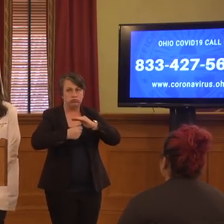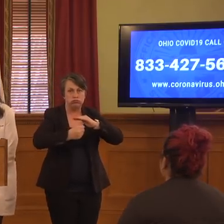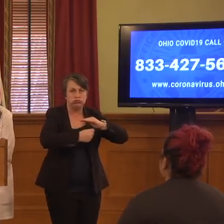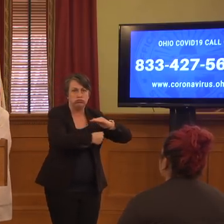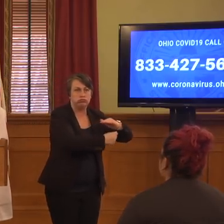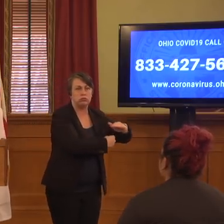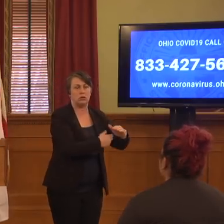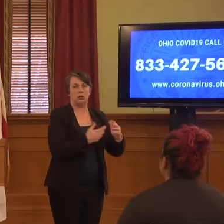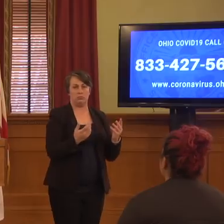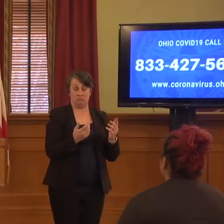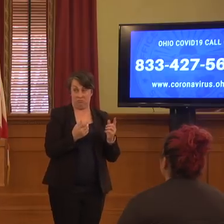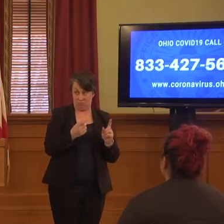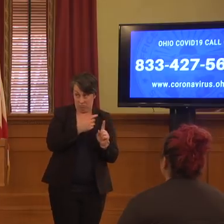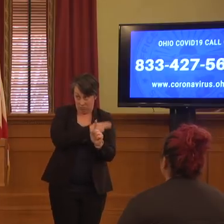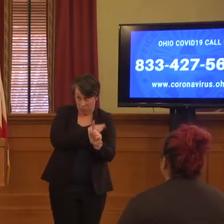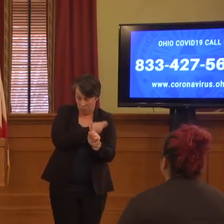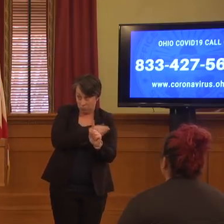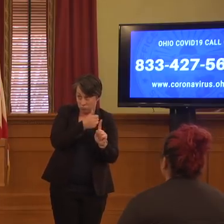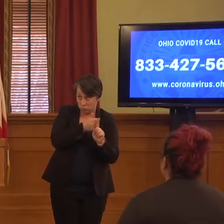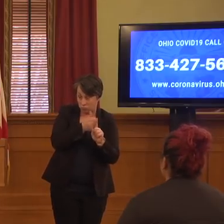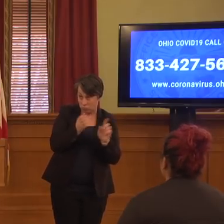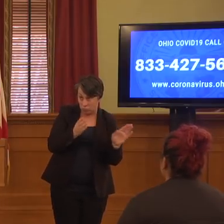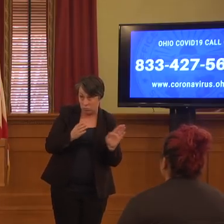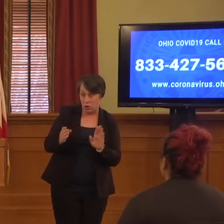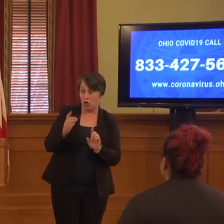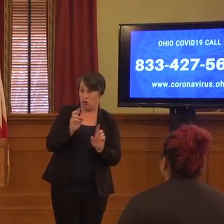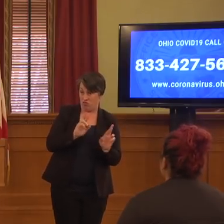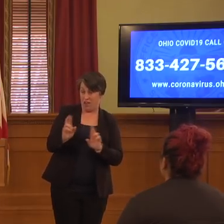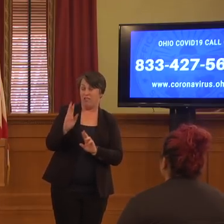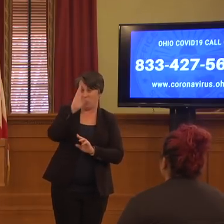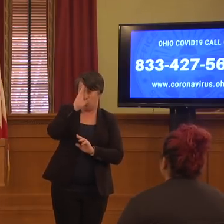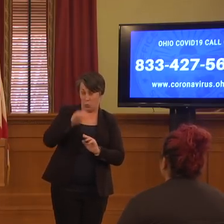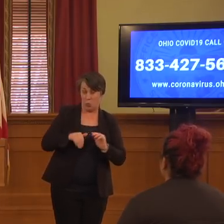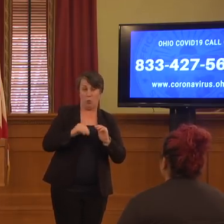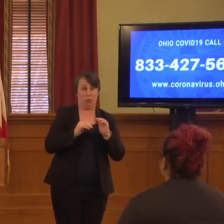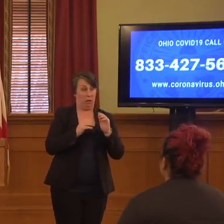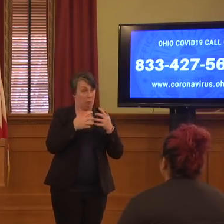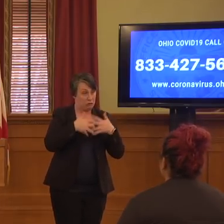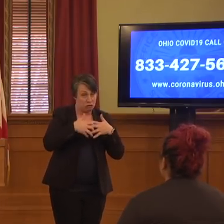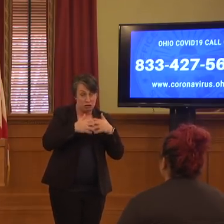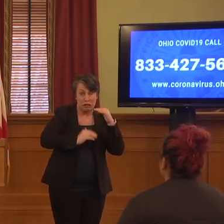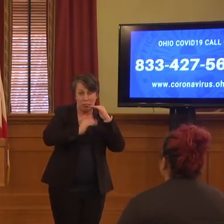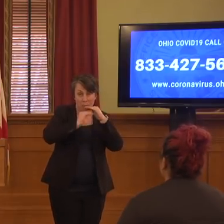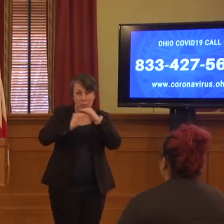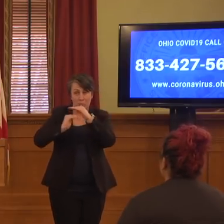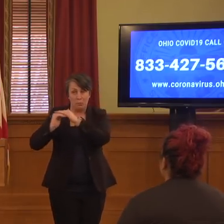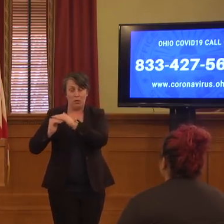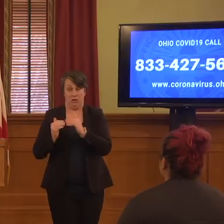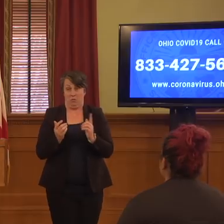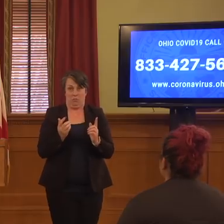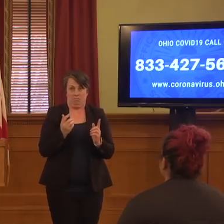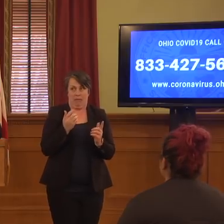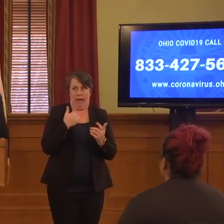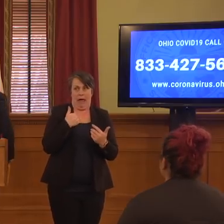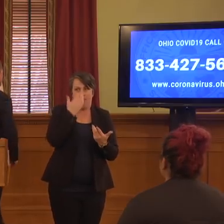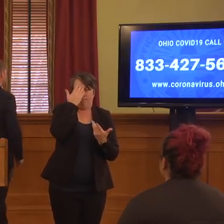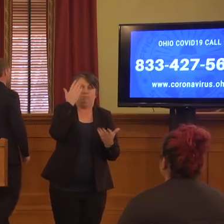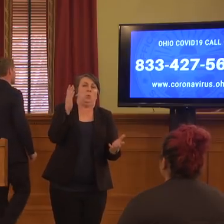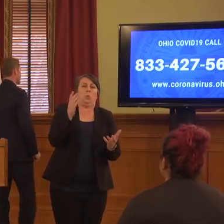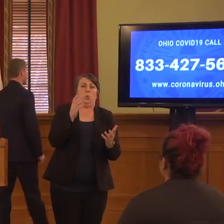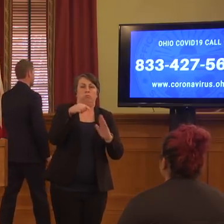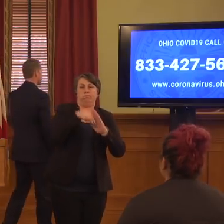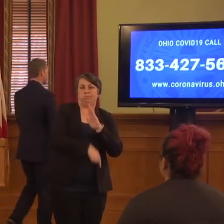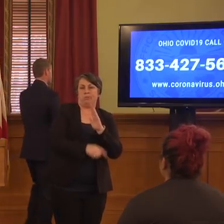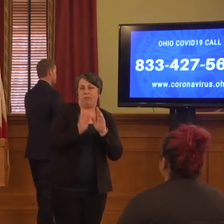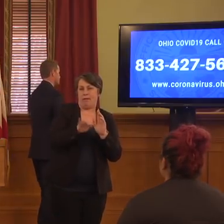how prepared are we? I mean, you talk about some of the ventilators and ECMO machines. Do we have them? I don't know. Yeah, so,